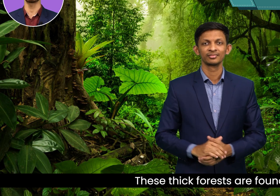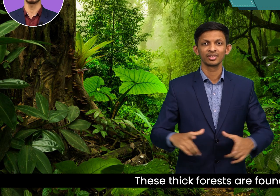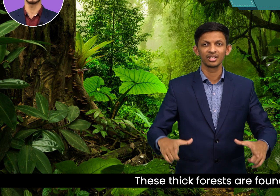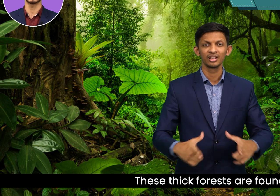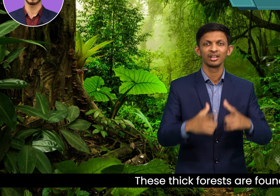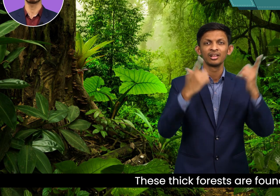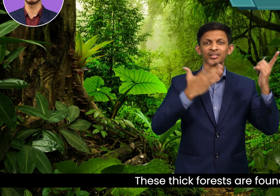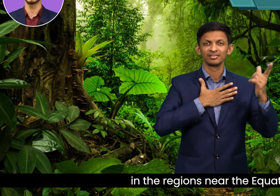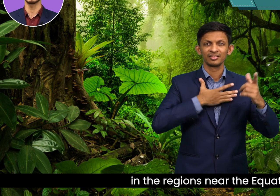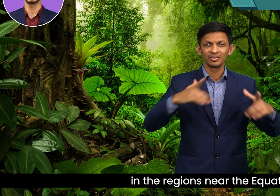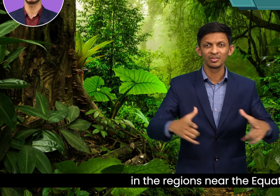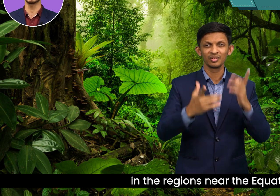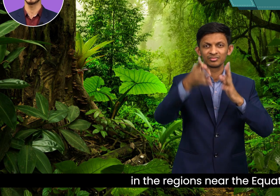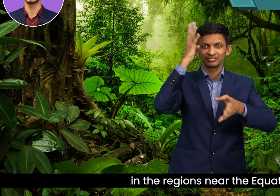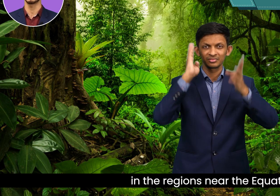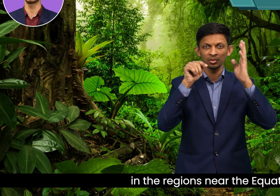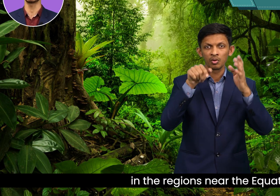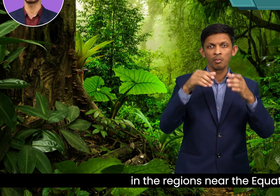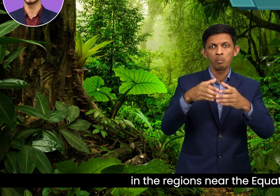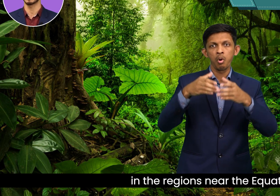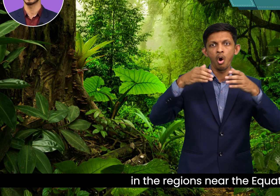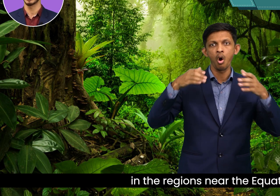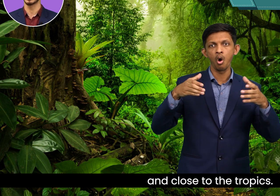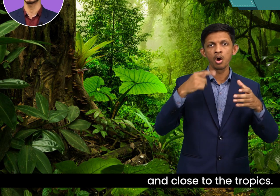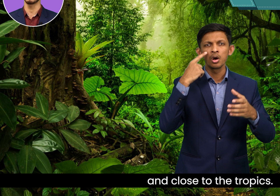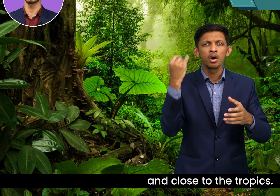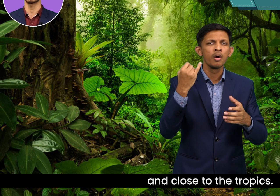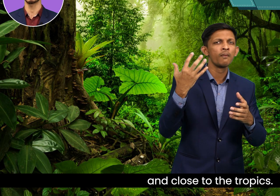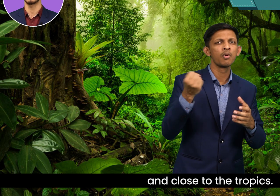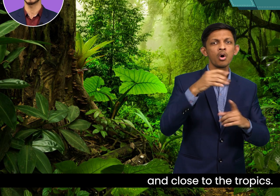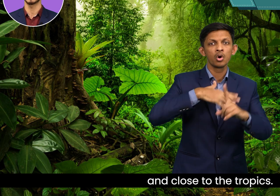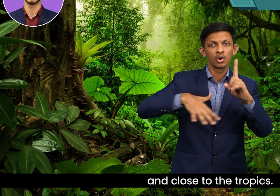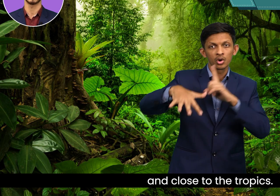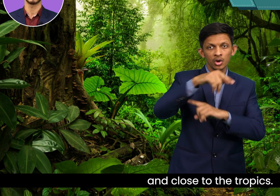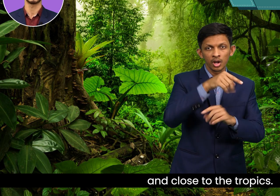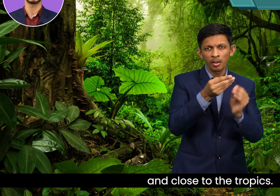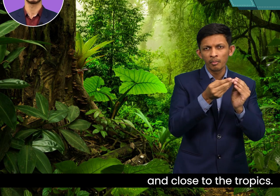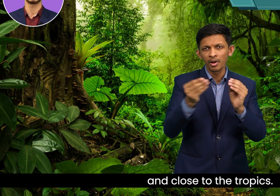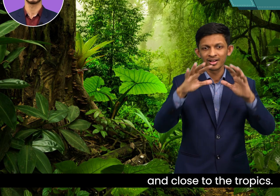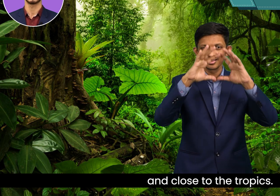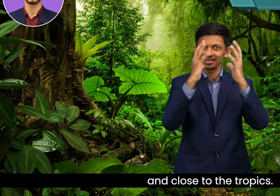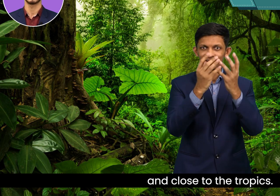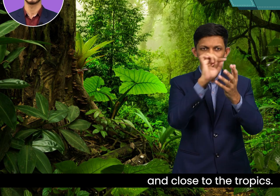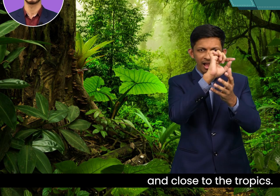These thick forests are found in the regions near the equator and close to the tropics.